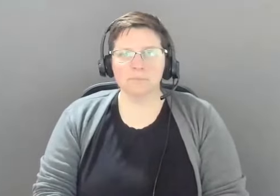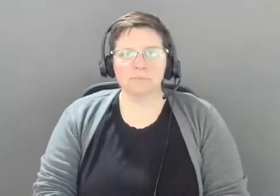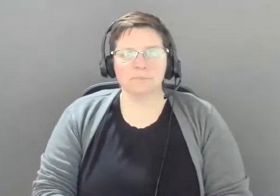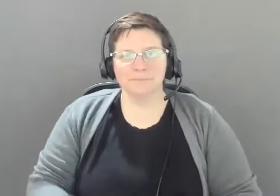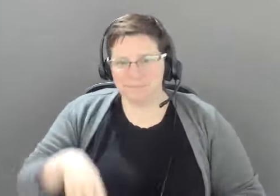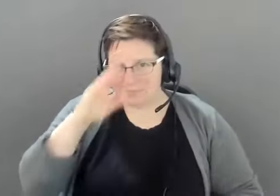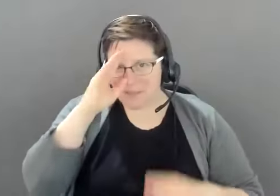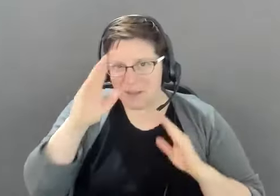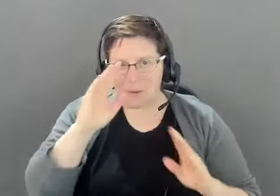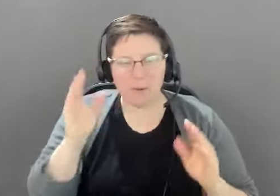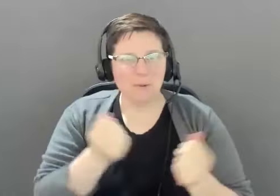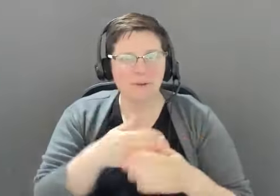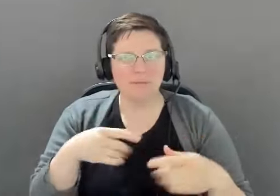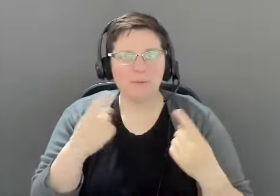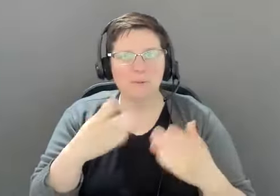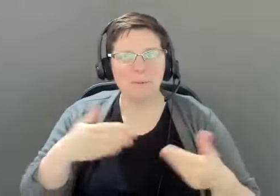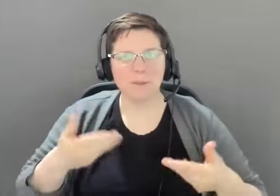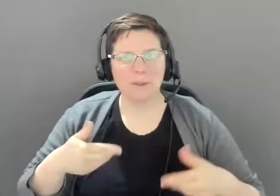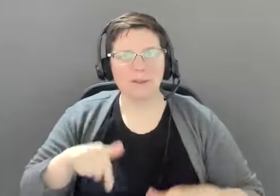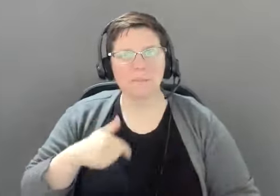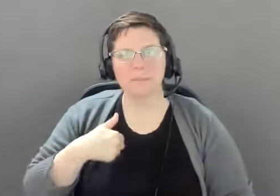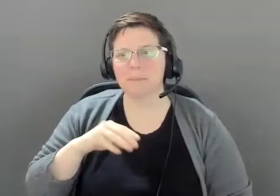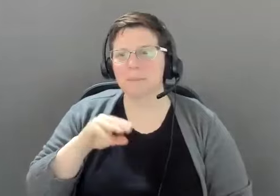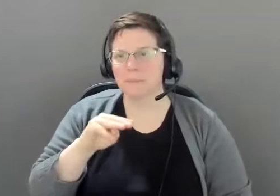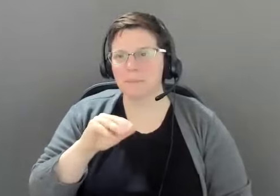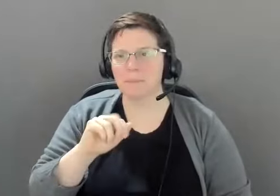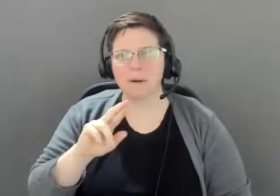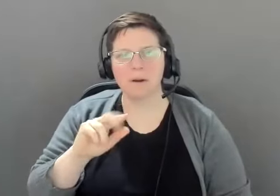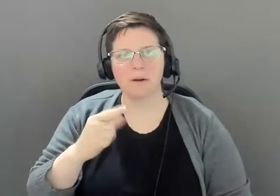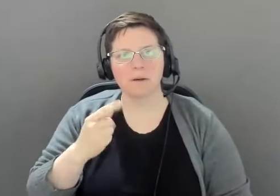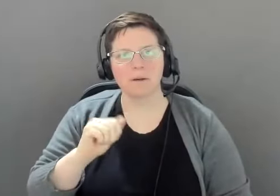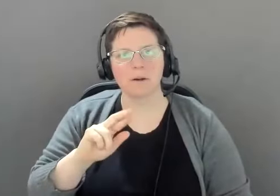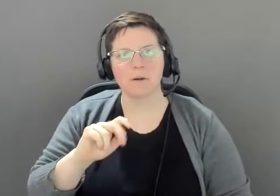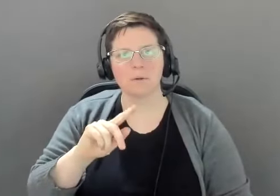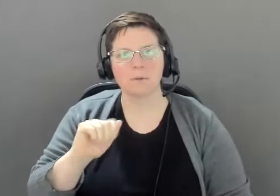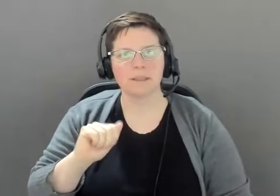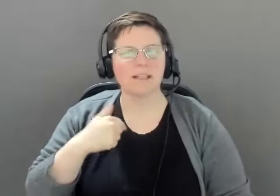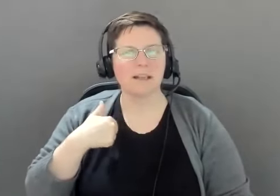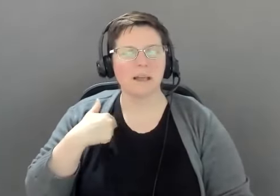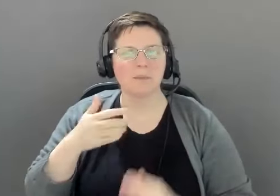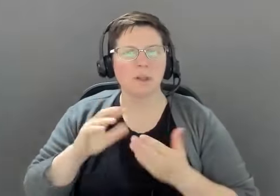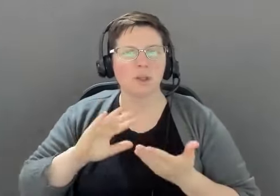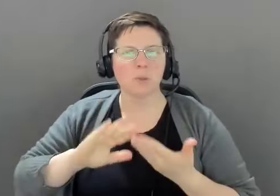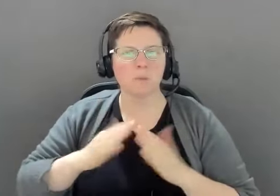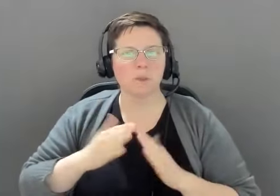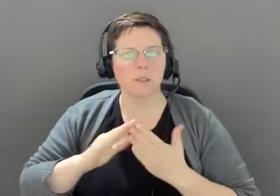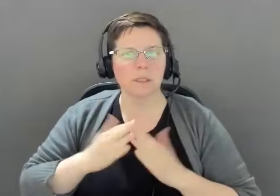Hello and welcome, everyone. I'm Margarita Pinton Perez, the Community Partnership Leader with the Learning Network at the Center